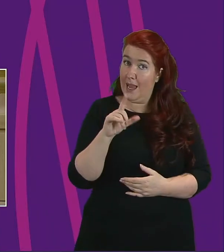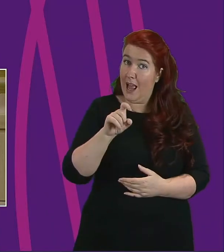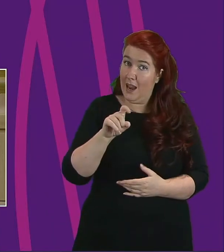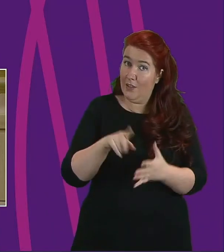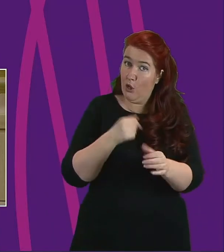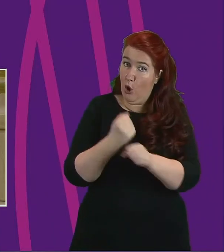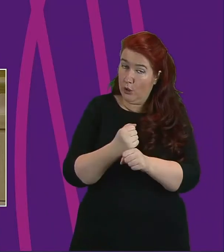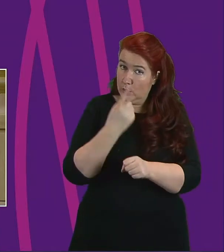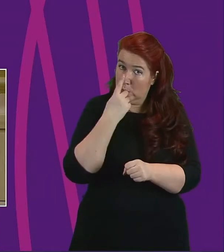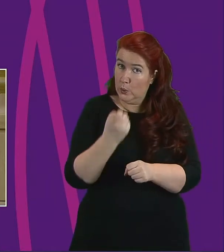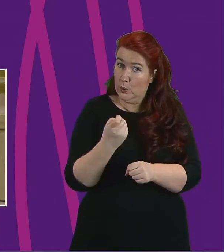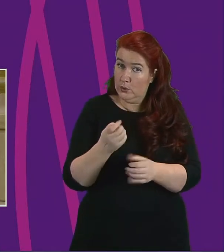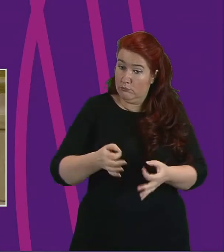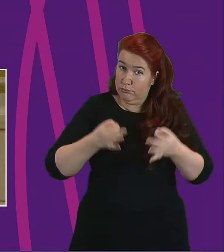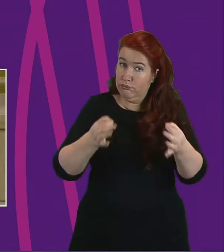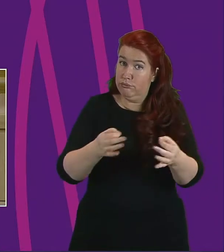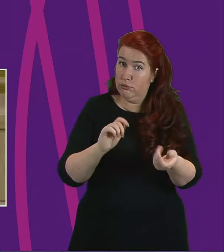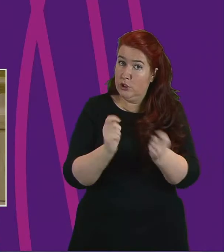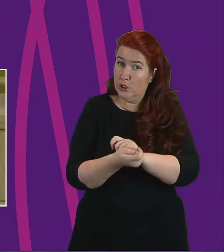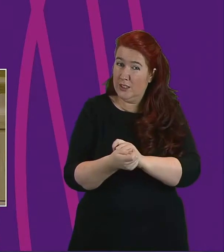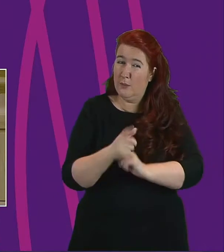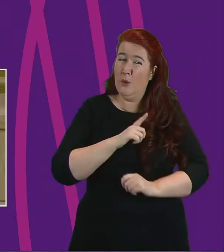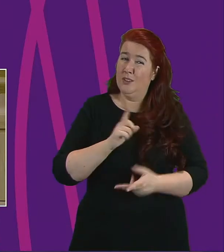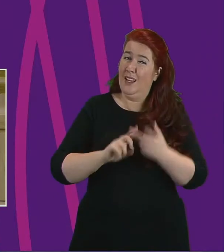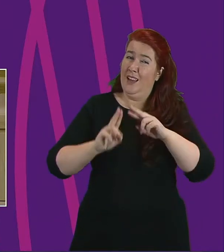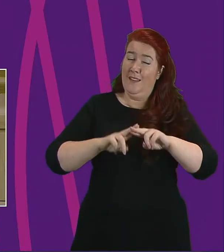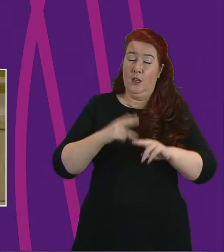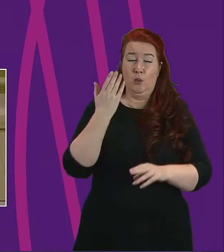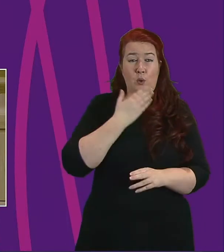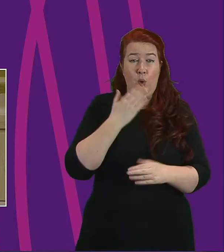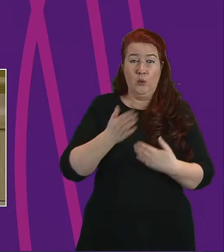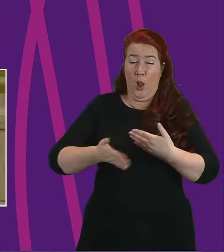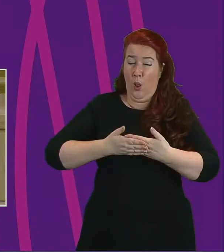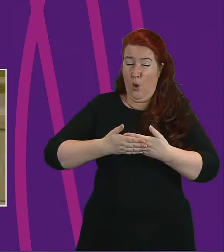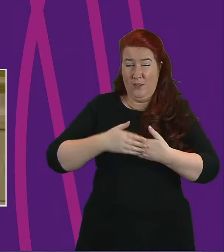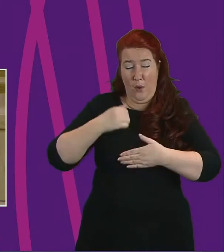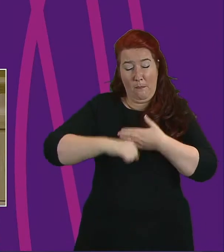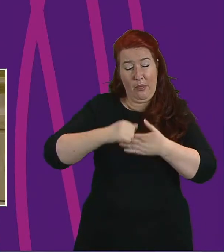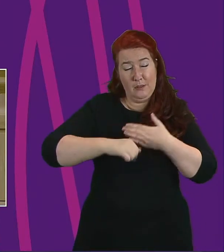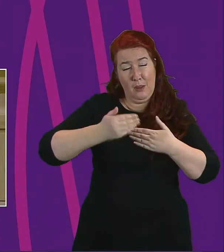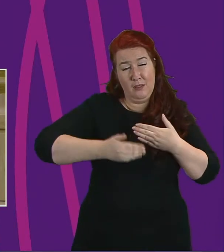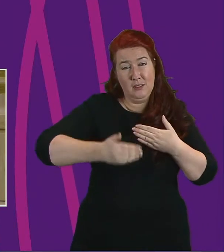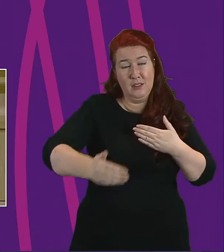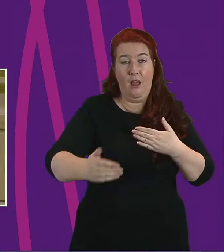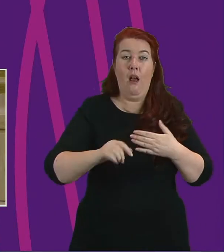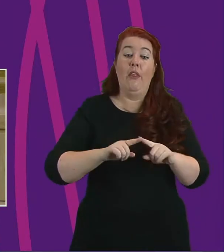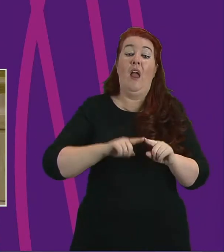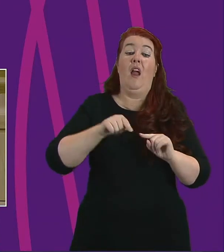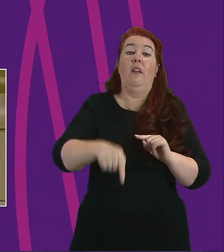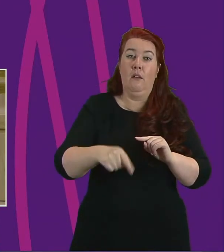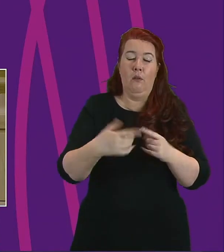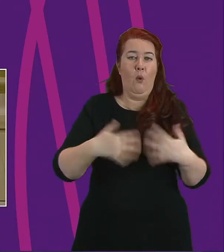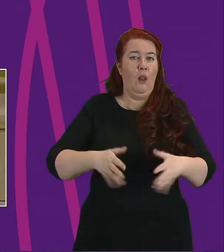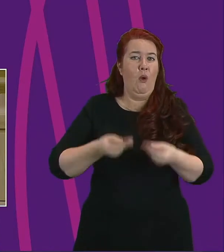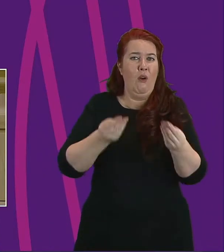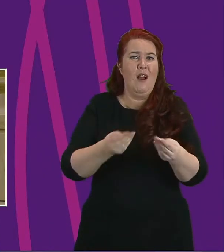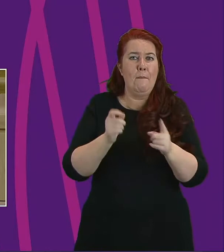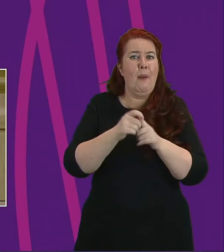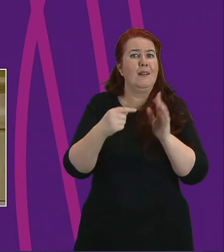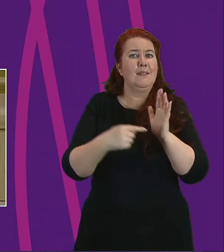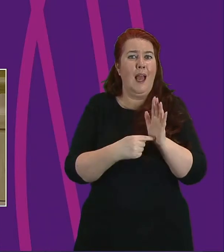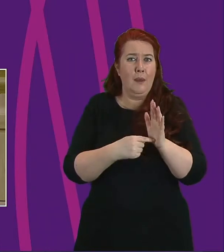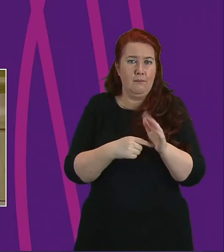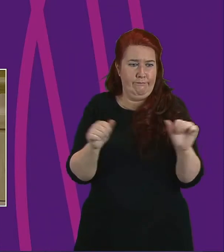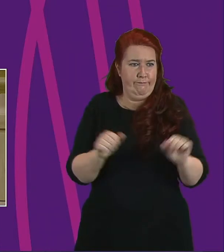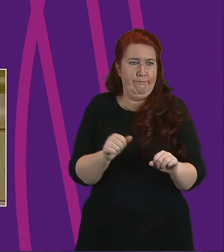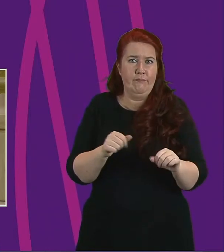change? Because if schools remain closed for months, when they do reopen and only offer part-time attendance, the fundamental